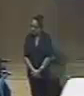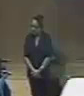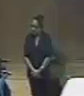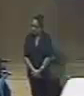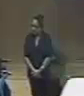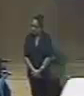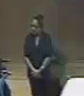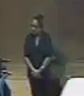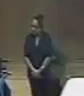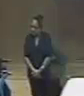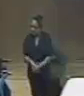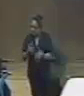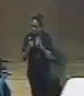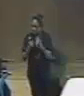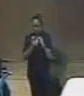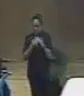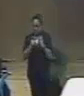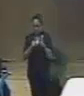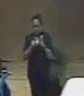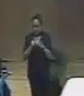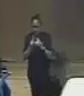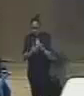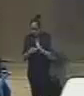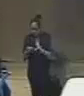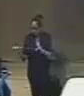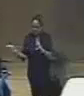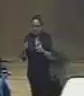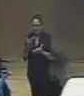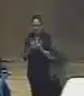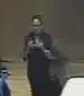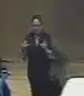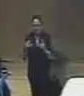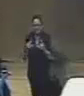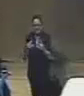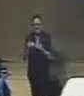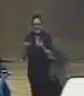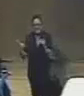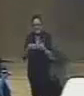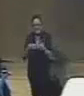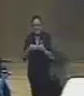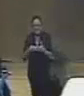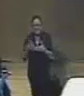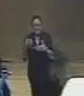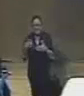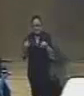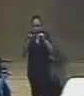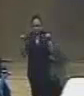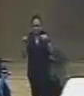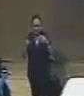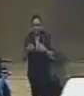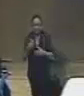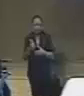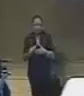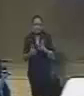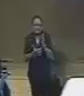What we do is the ACODE, Australasian Council of Online Distance and E-Learning, have benchmarks in relation to the use of